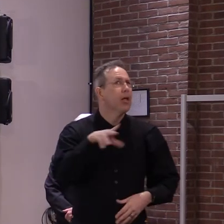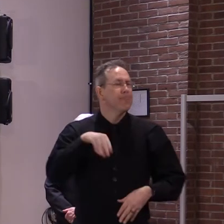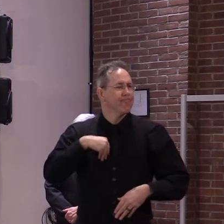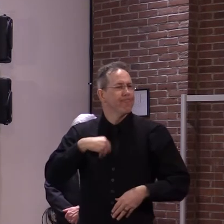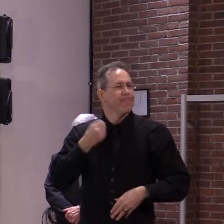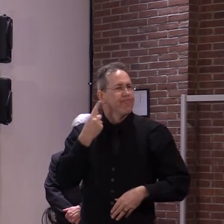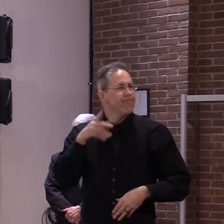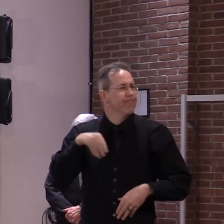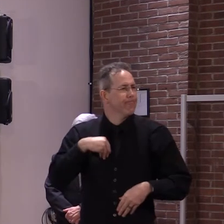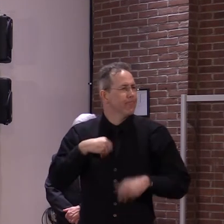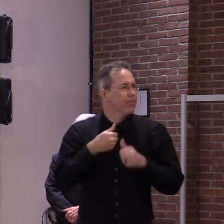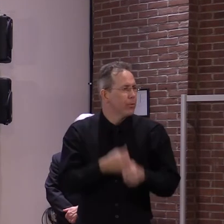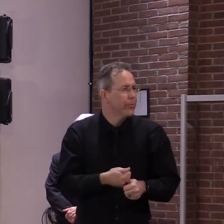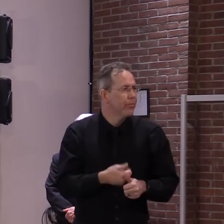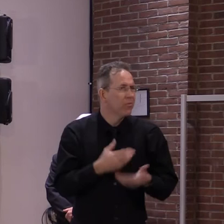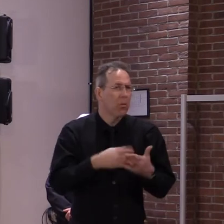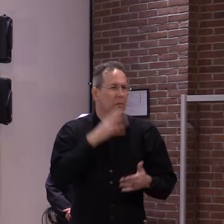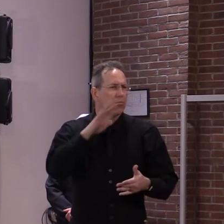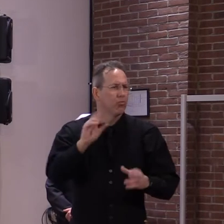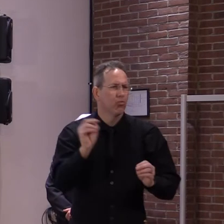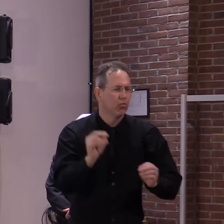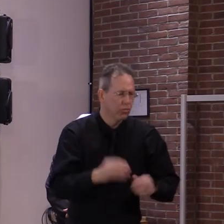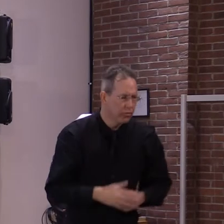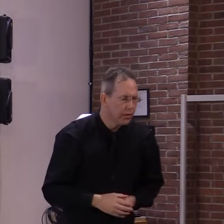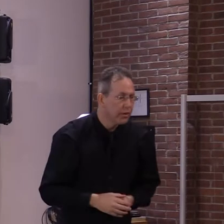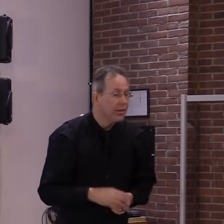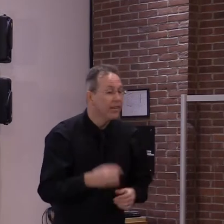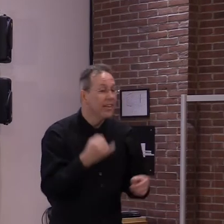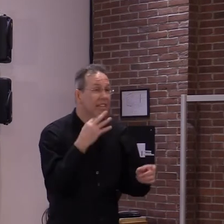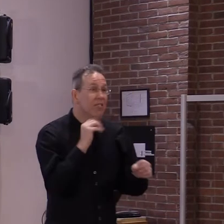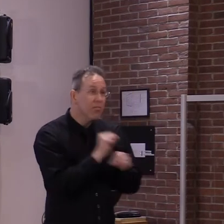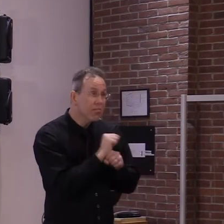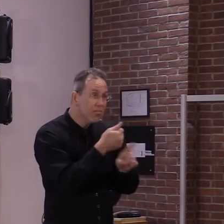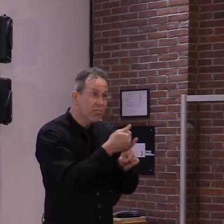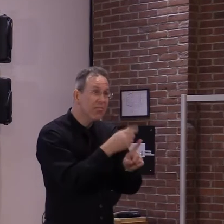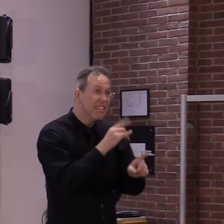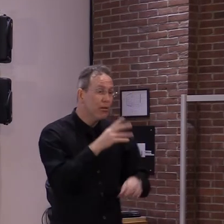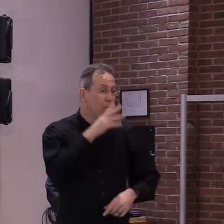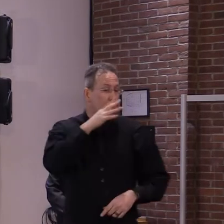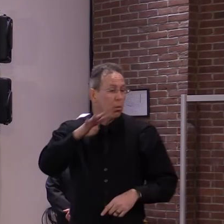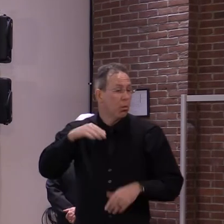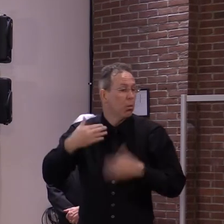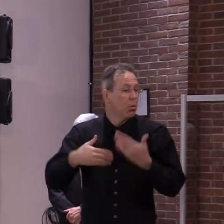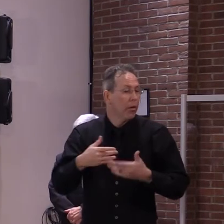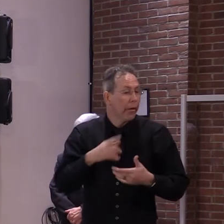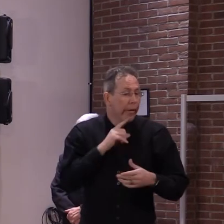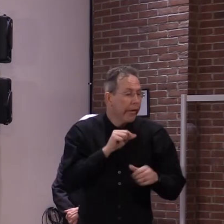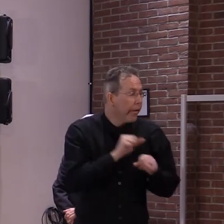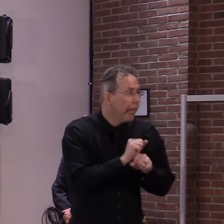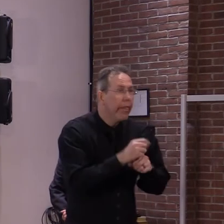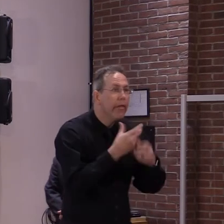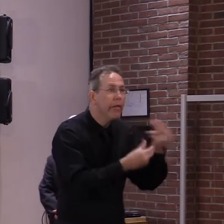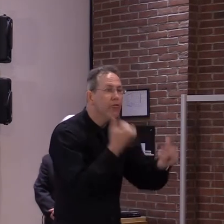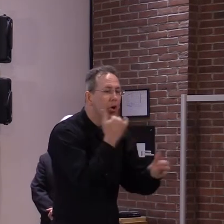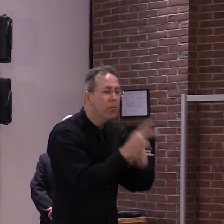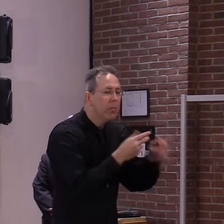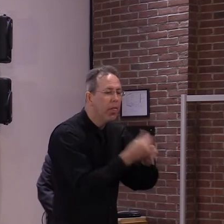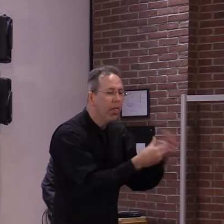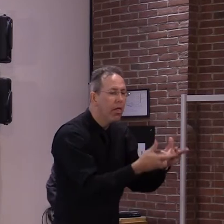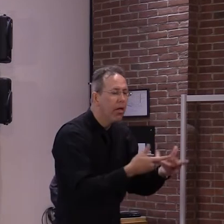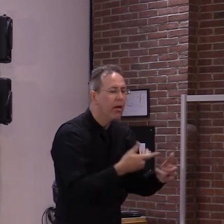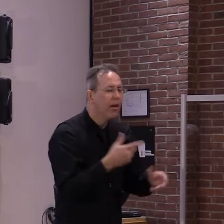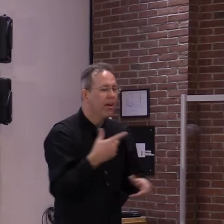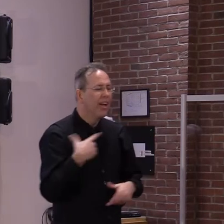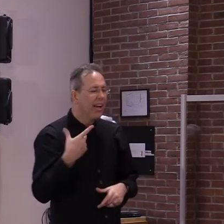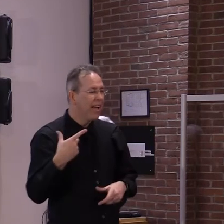you know from our standpoint appropriate for them to to be there we want to make sure that they uh get that second shot so that we